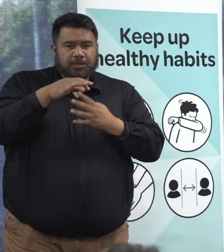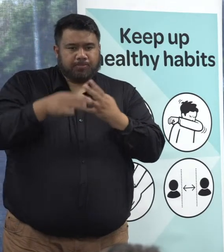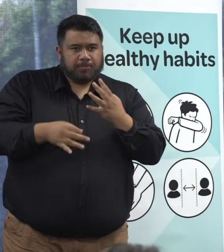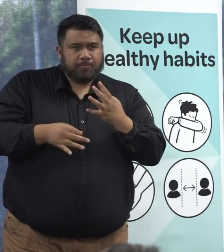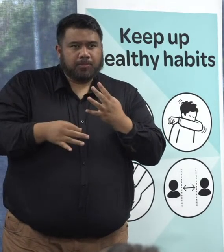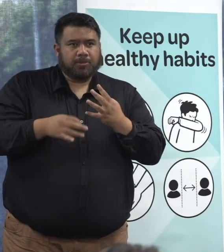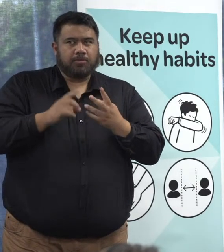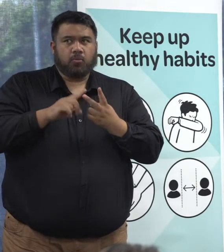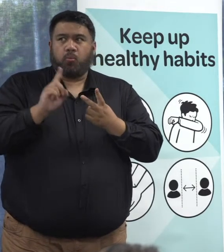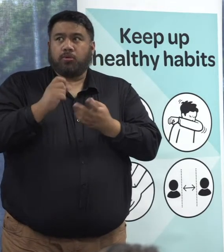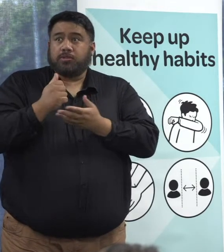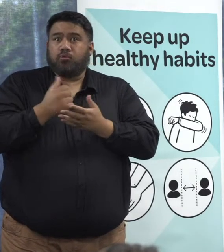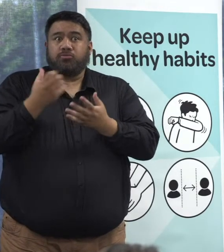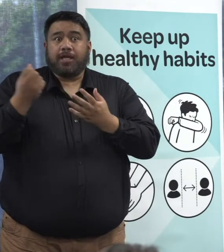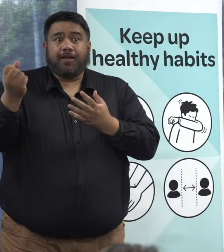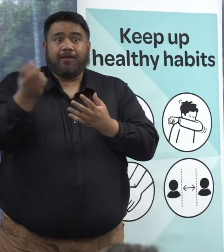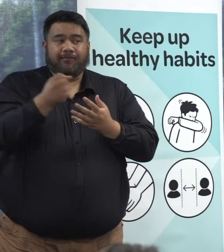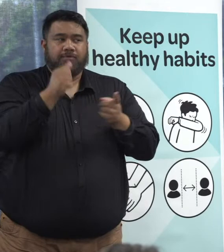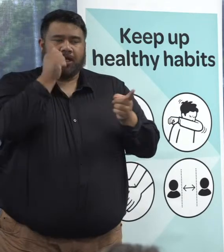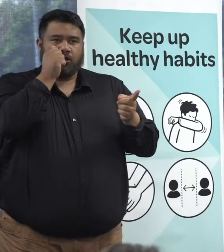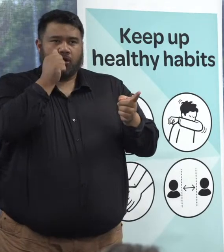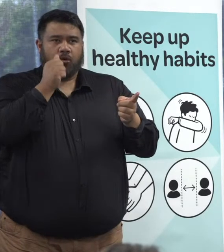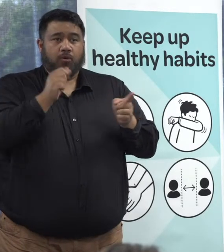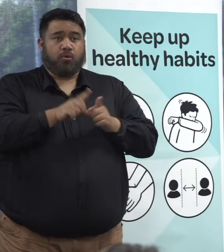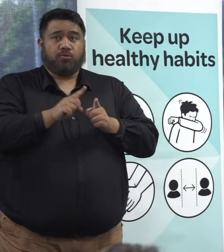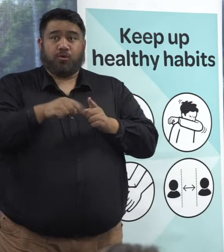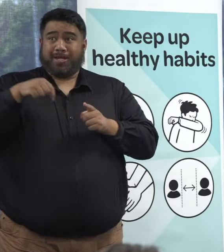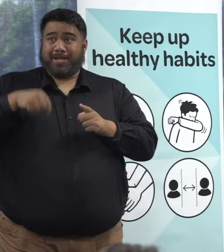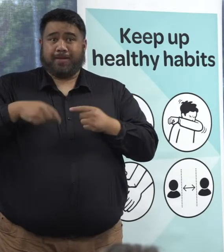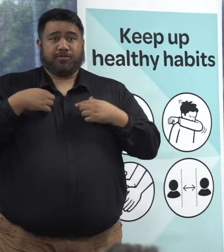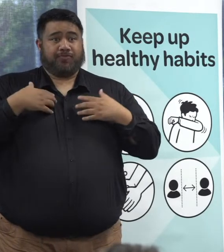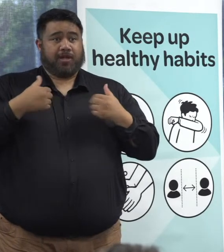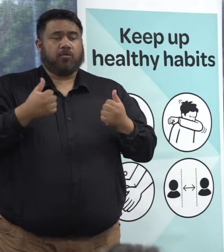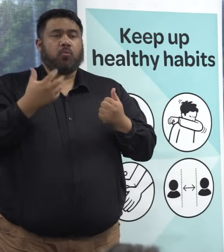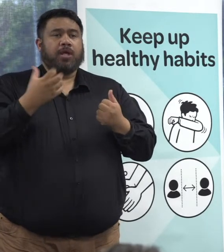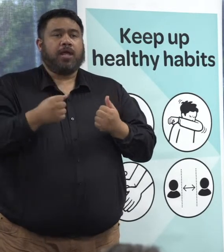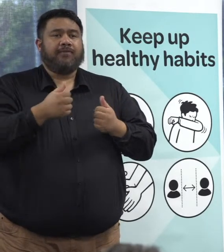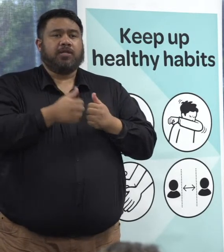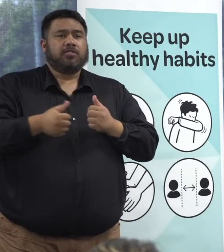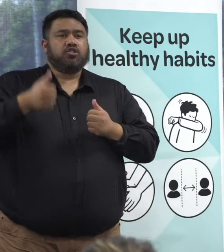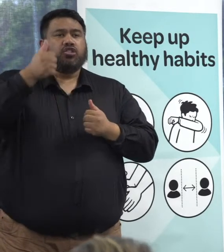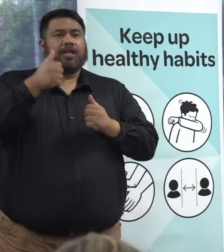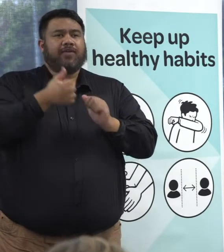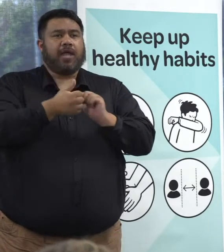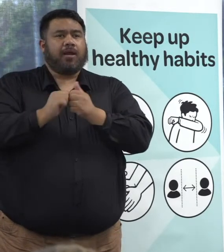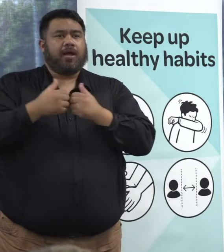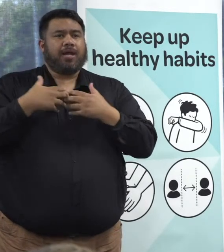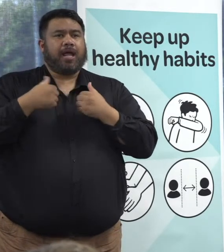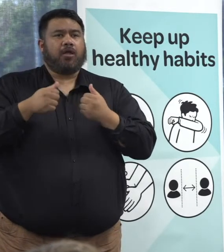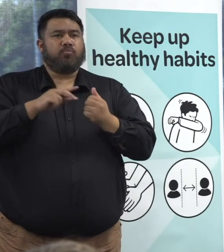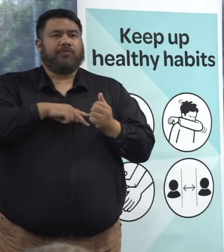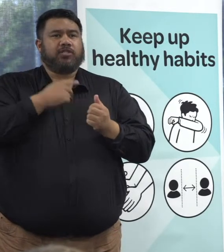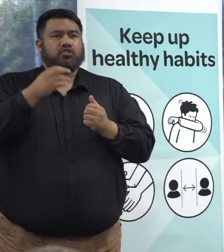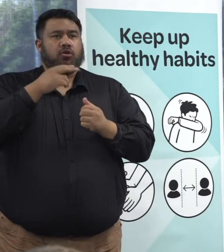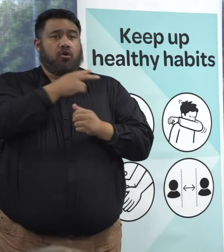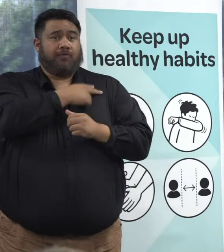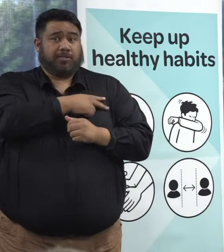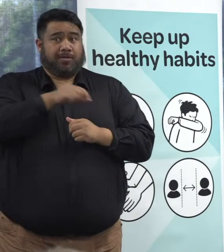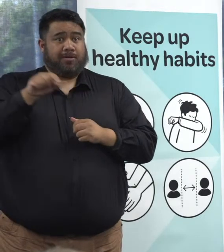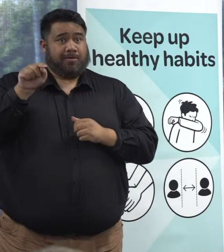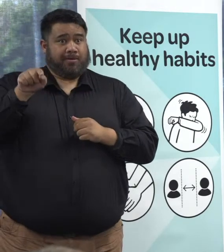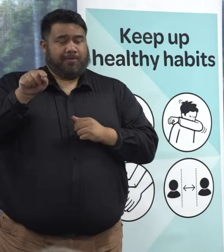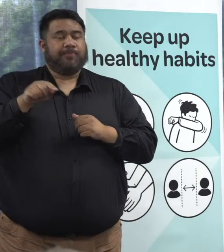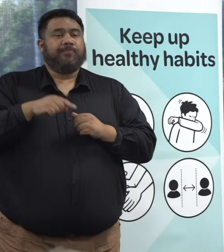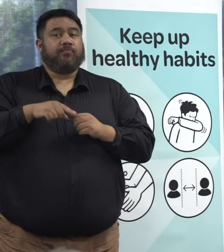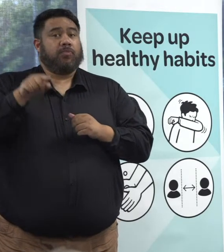available. And we've got a stream of work here led by our Chief Allied Health Professions Officer, because a